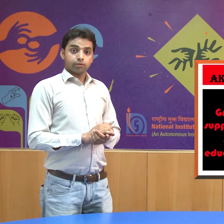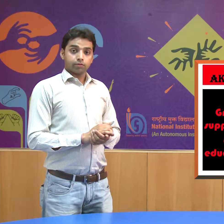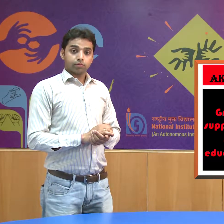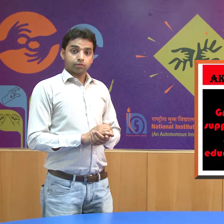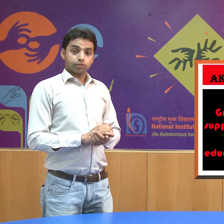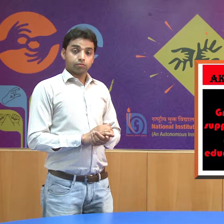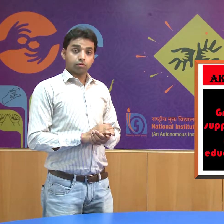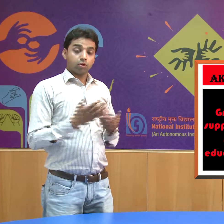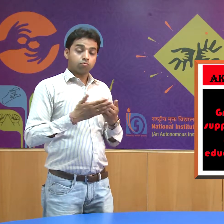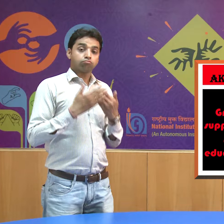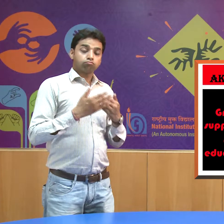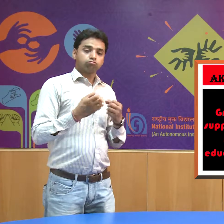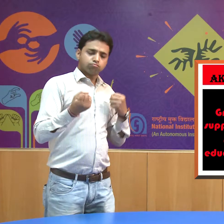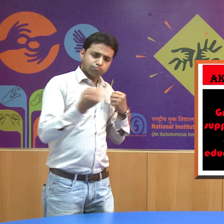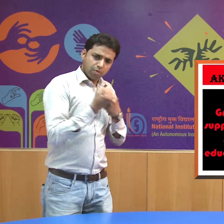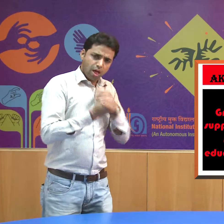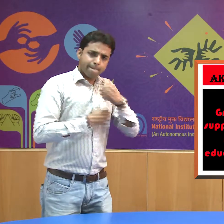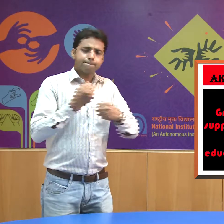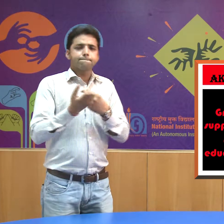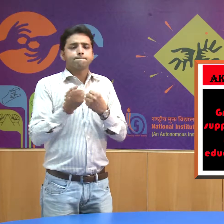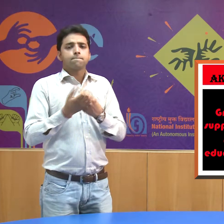was a great supporter of education.